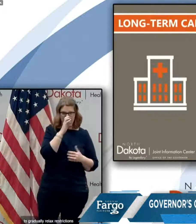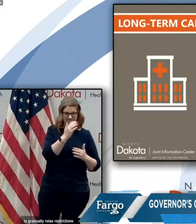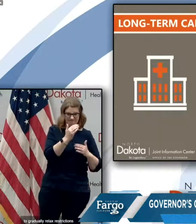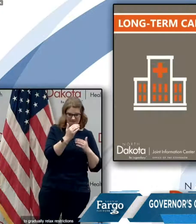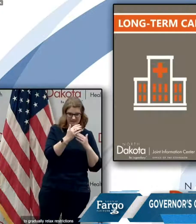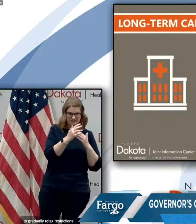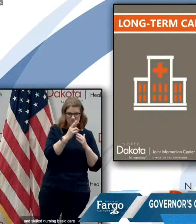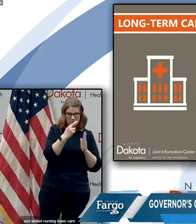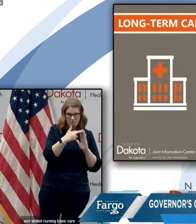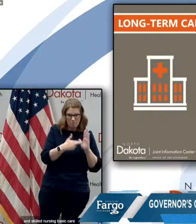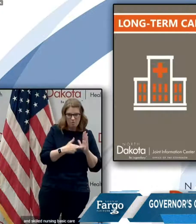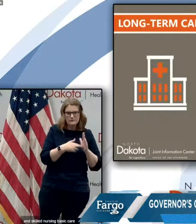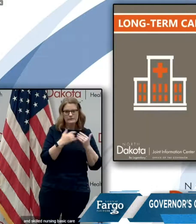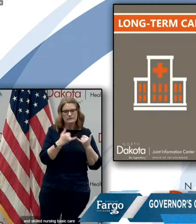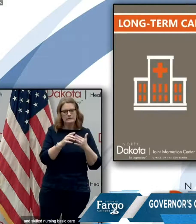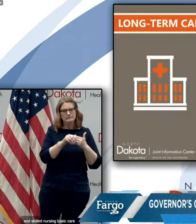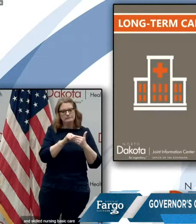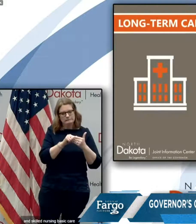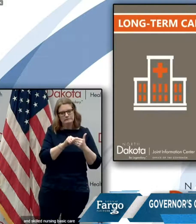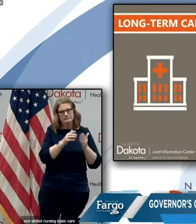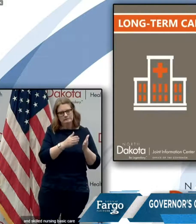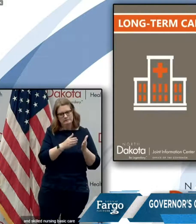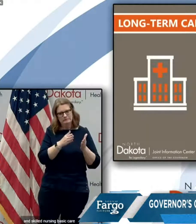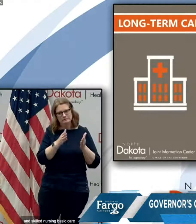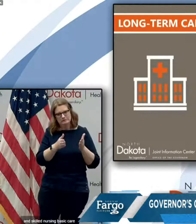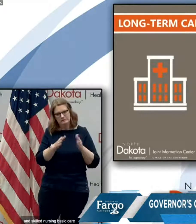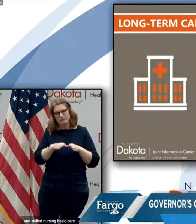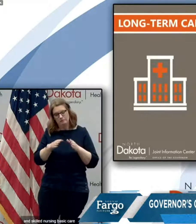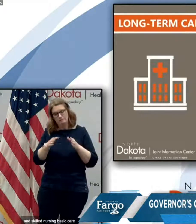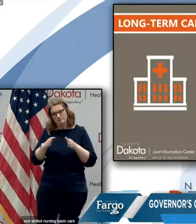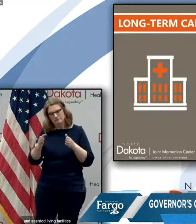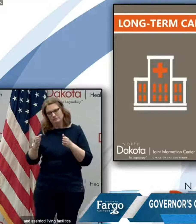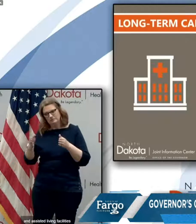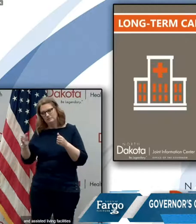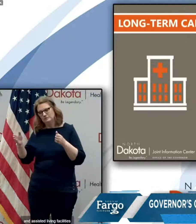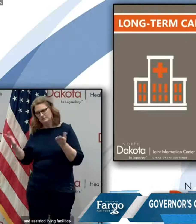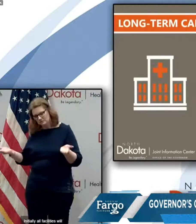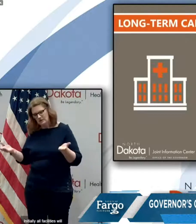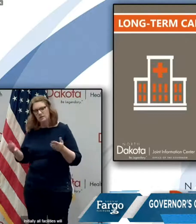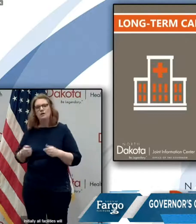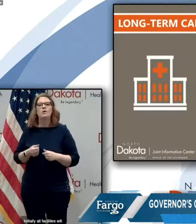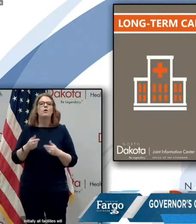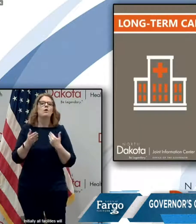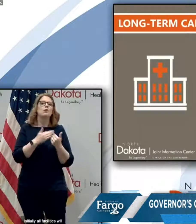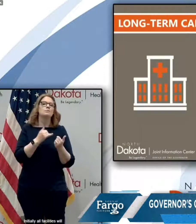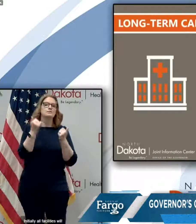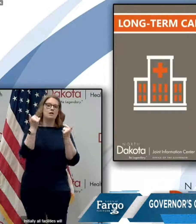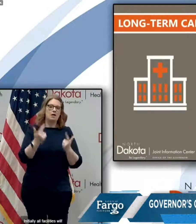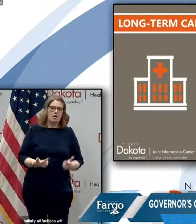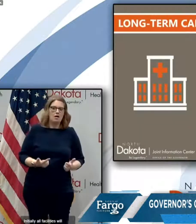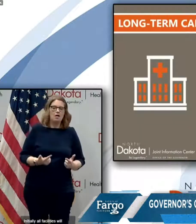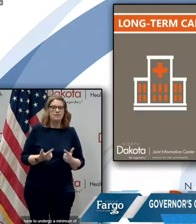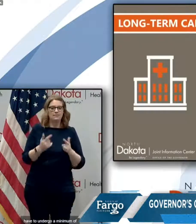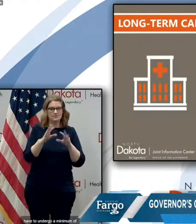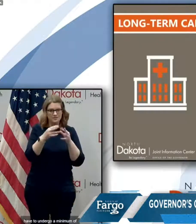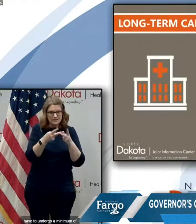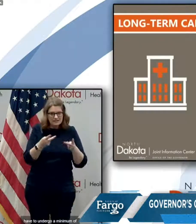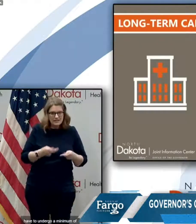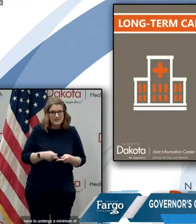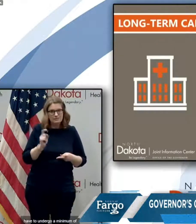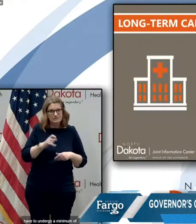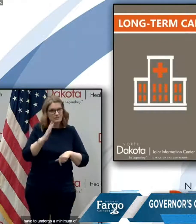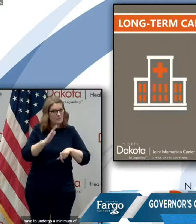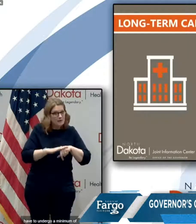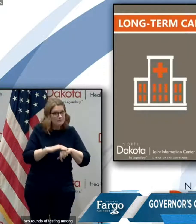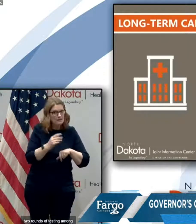and assisted living facilities. Initially, all facilities will have to undergo a minimum of 2 rounds of testing among